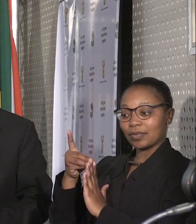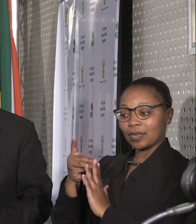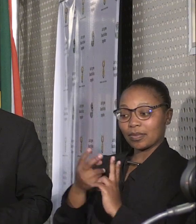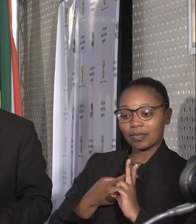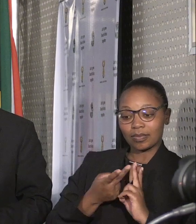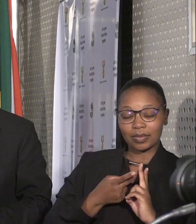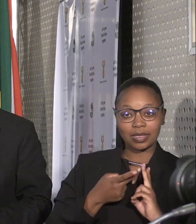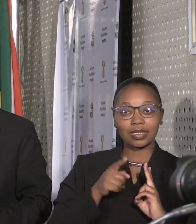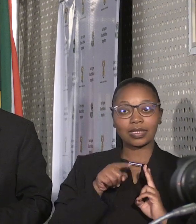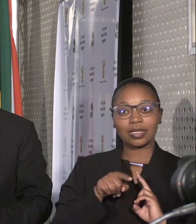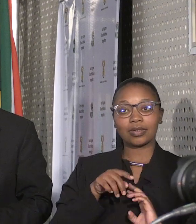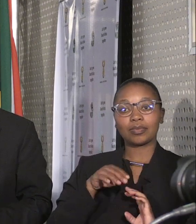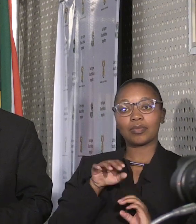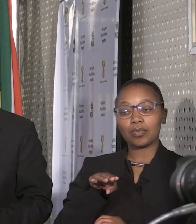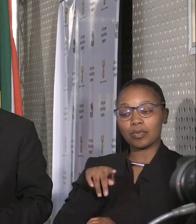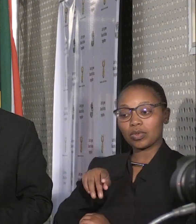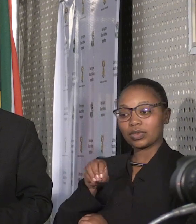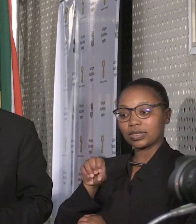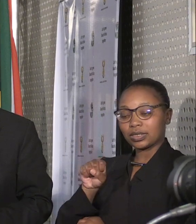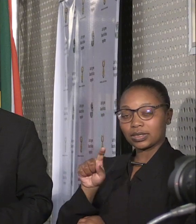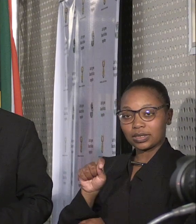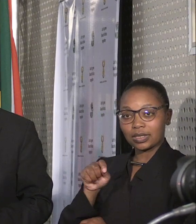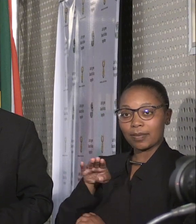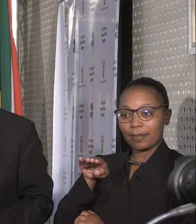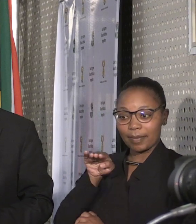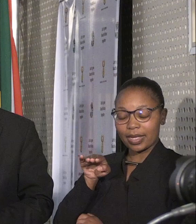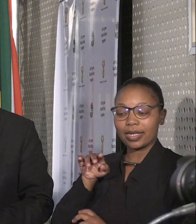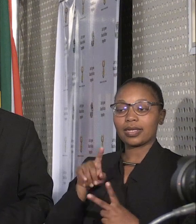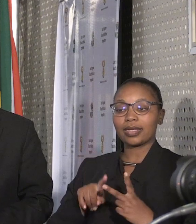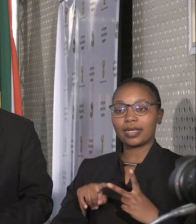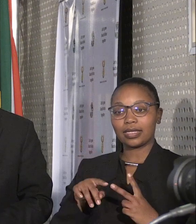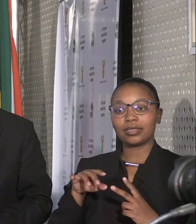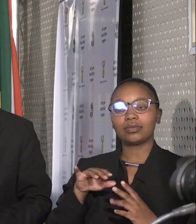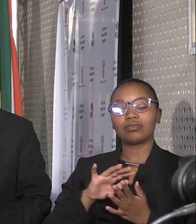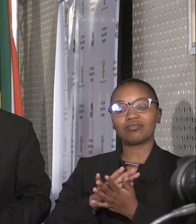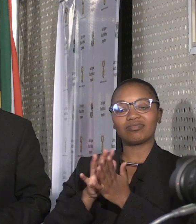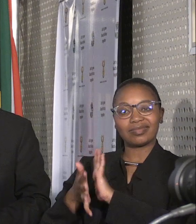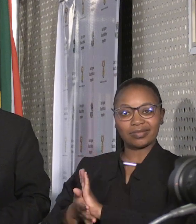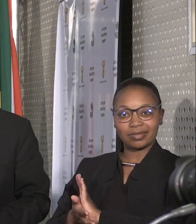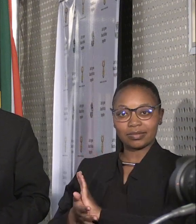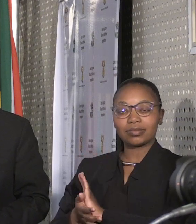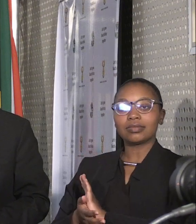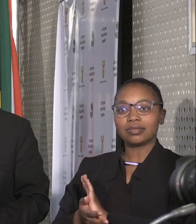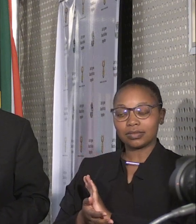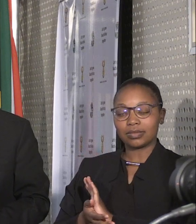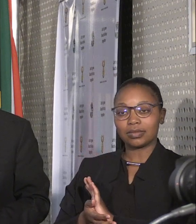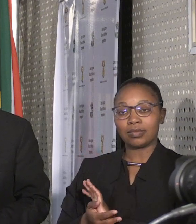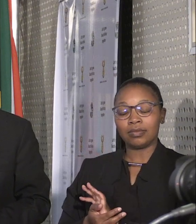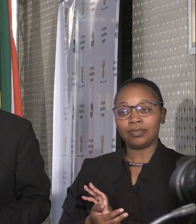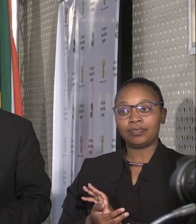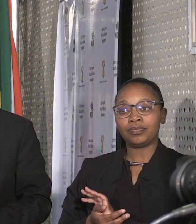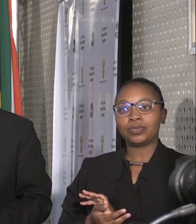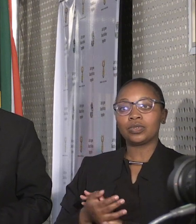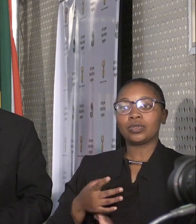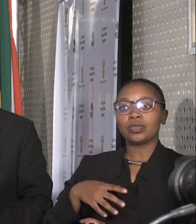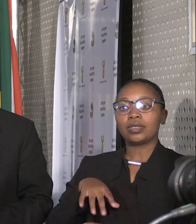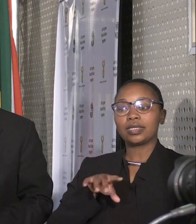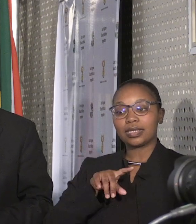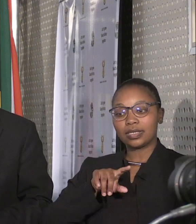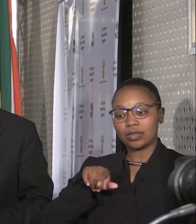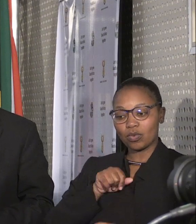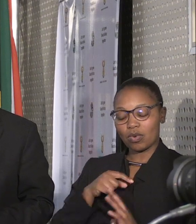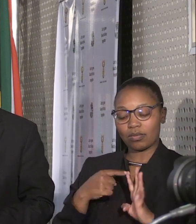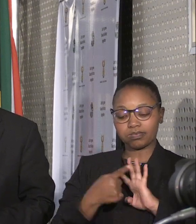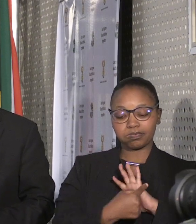South African Post Office, and South African Social Security Agency, which is commonly referred to as SASSA, extend